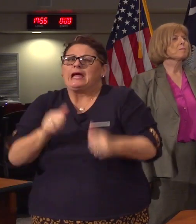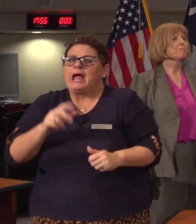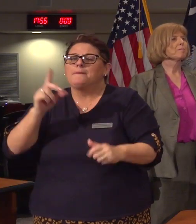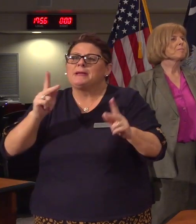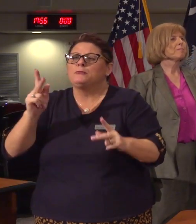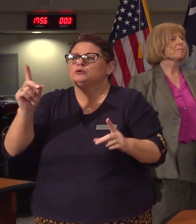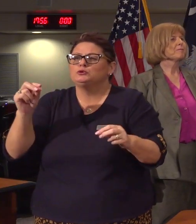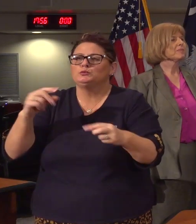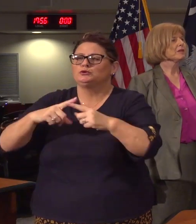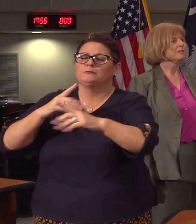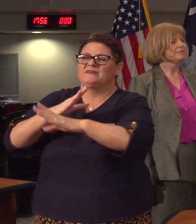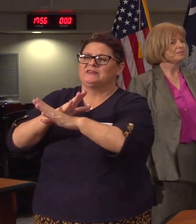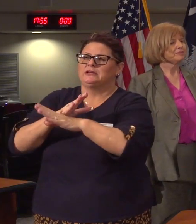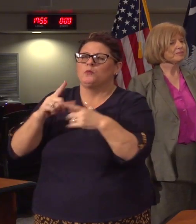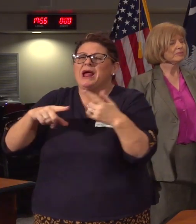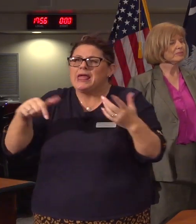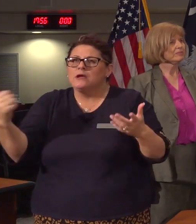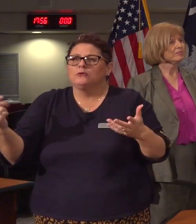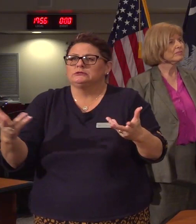top of